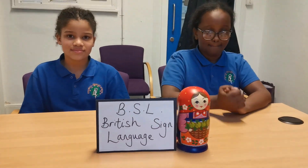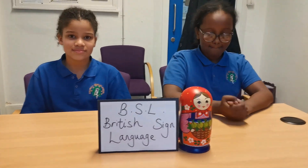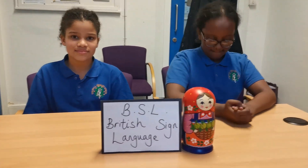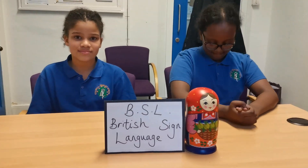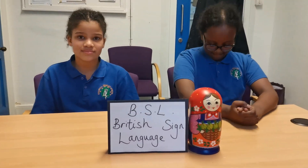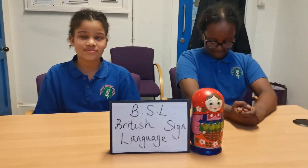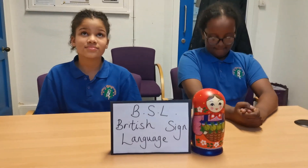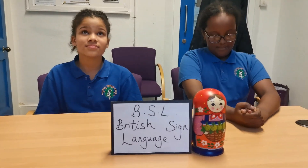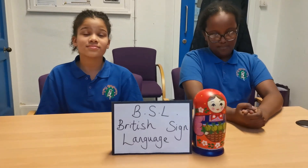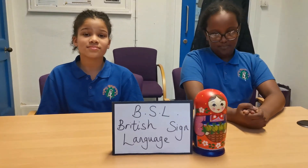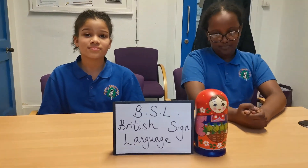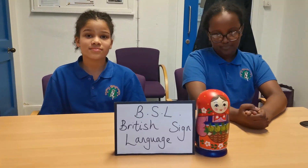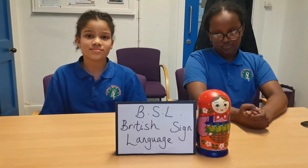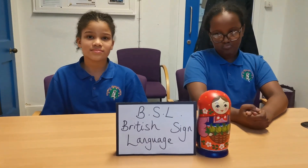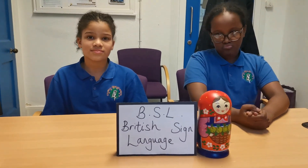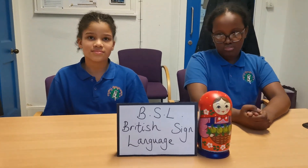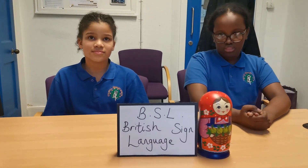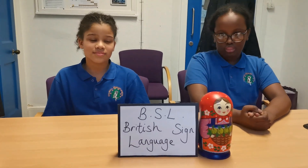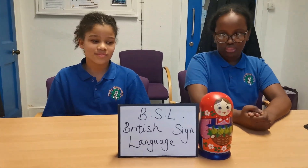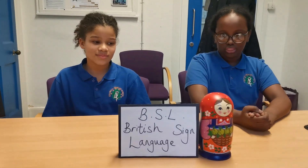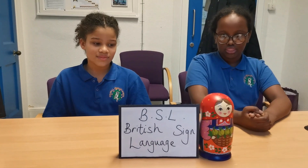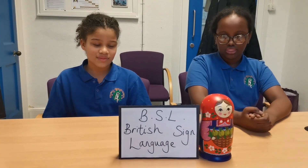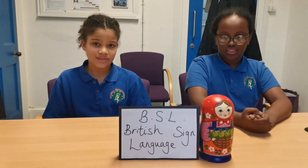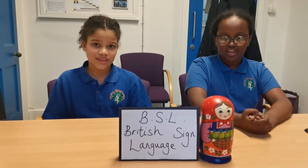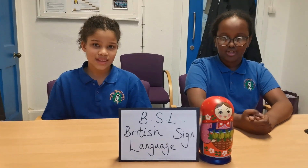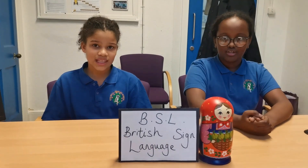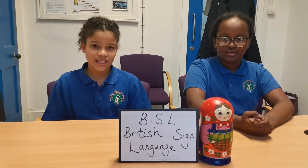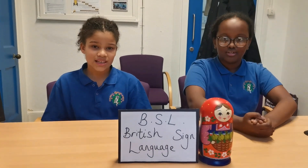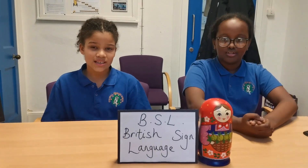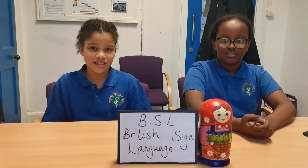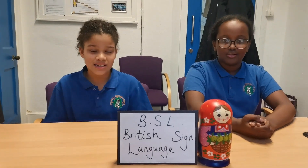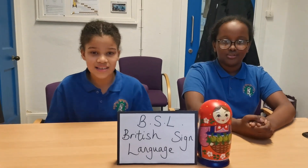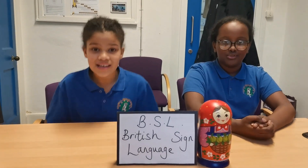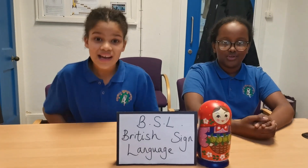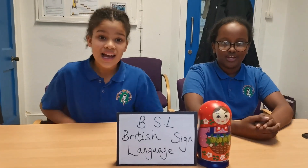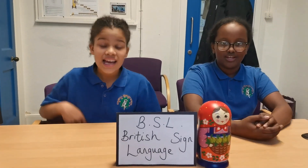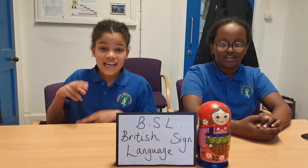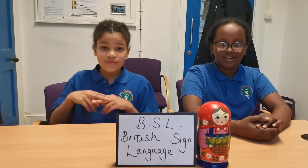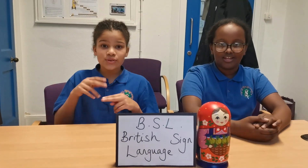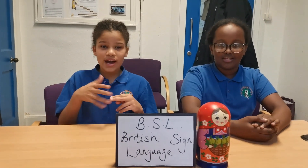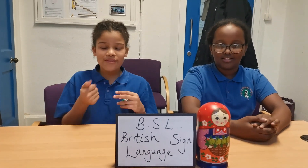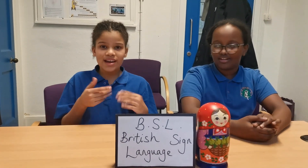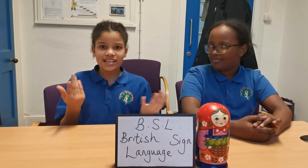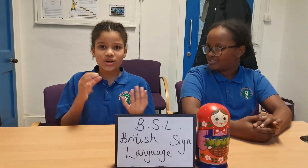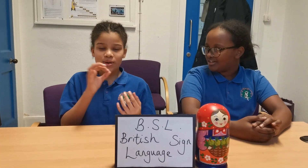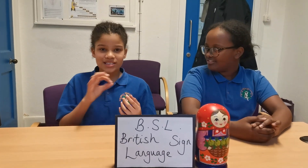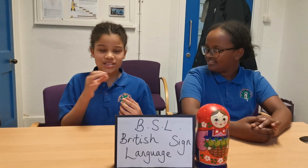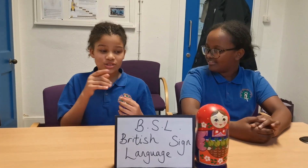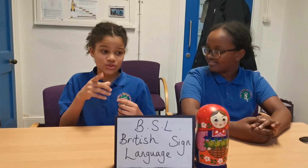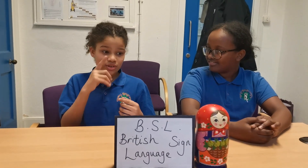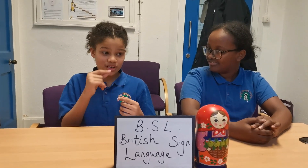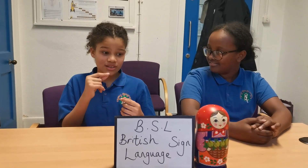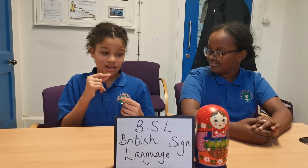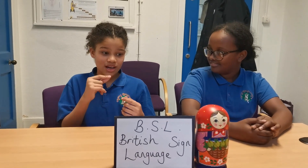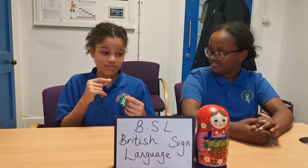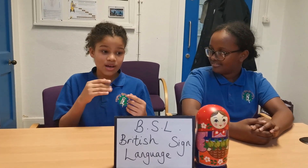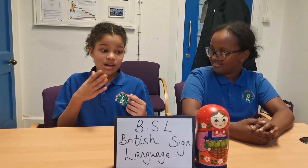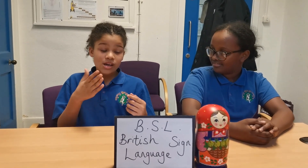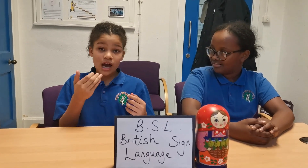and Haala, if they've got any questions about sign language or being deaf? You can. If you have any questions, you can come